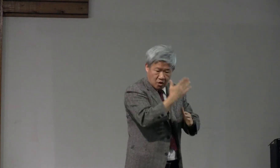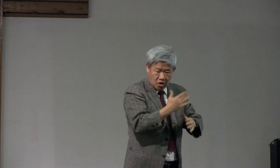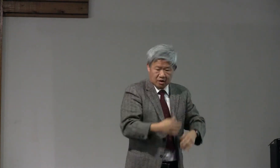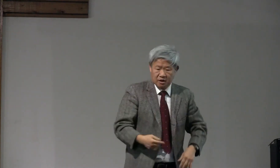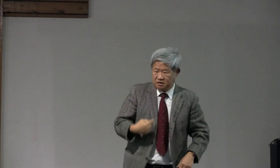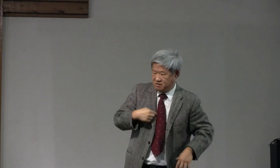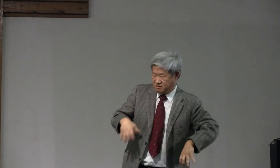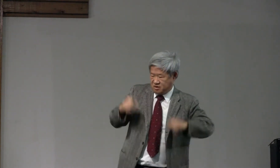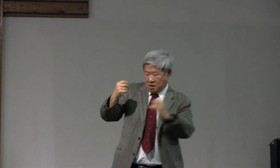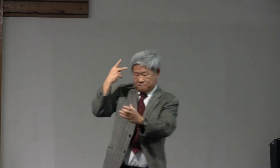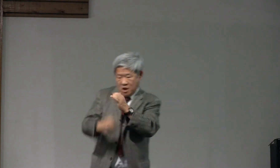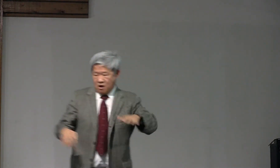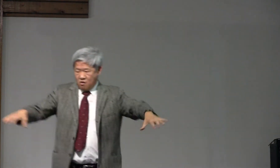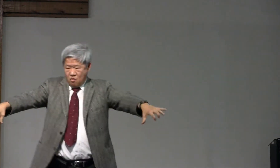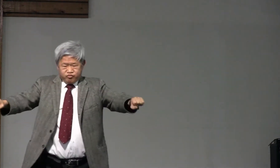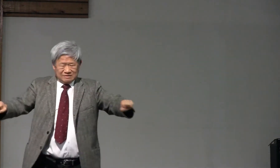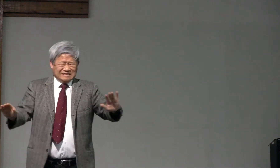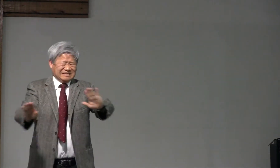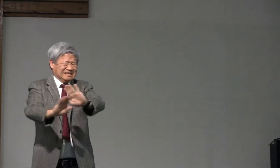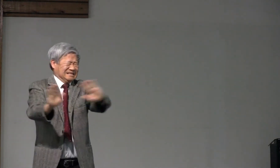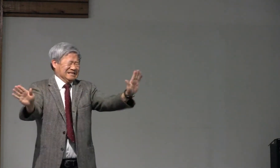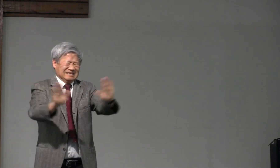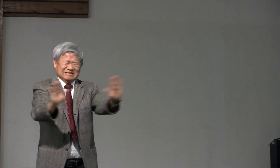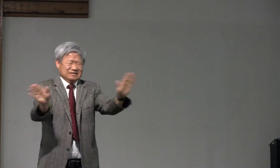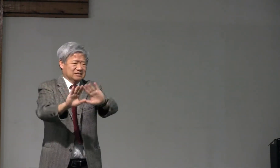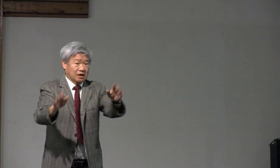and agriculture, and the army.